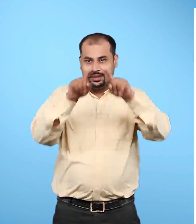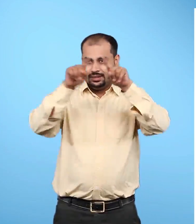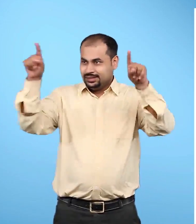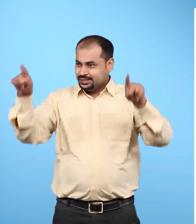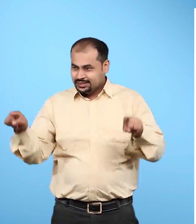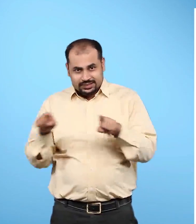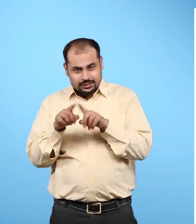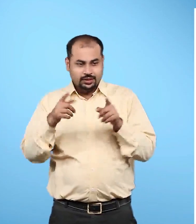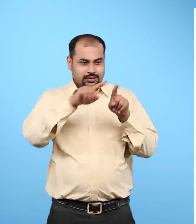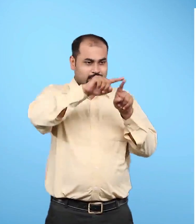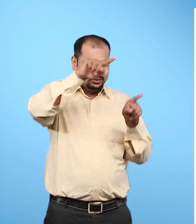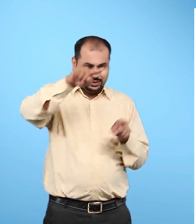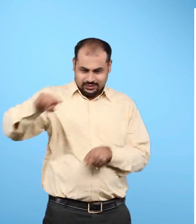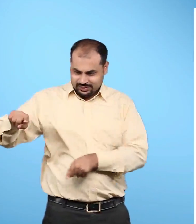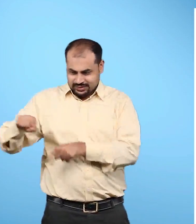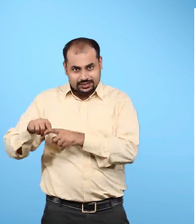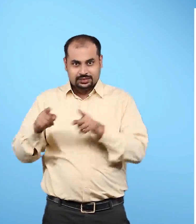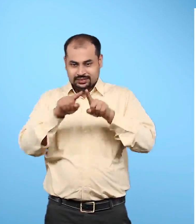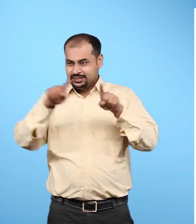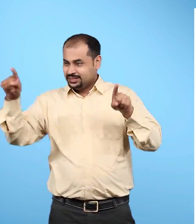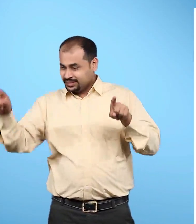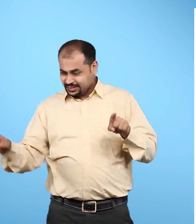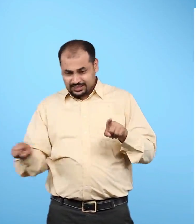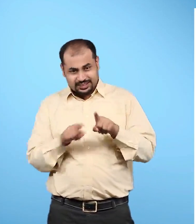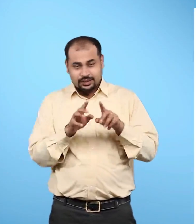Which of these rectangles has the smallest perimeter?